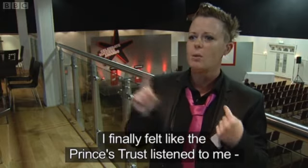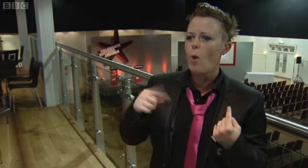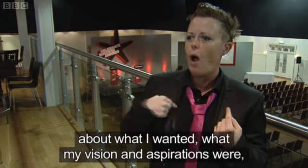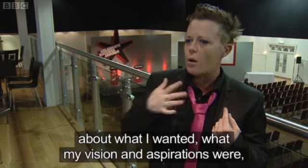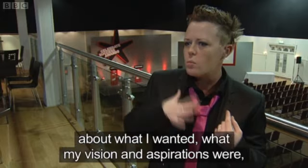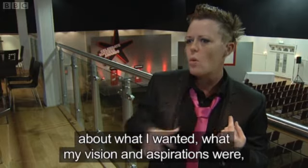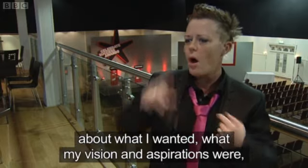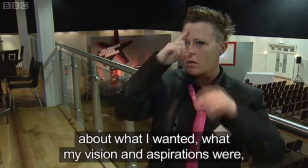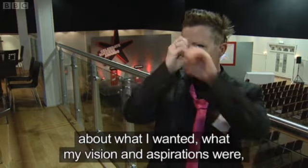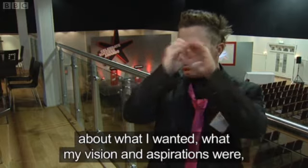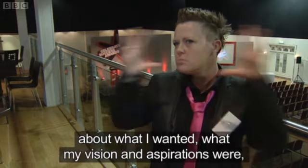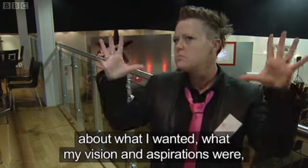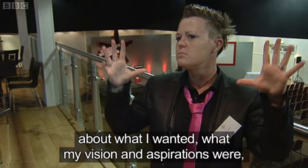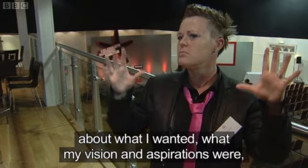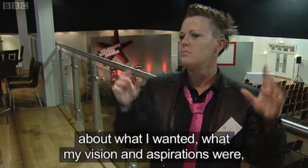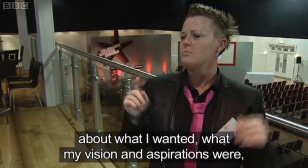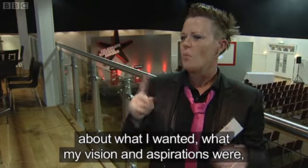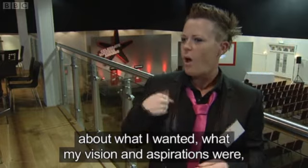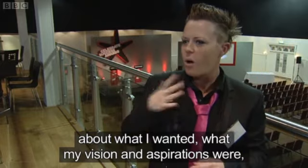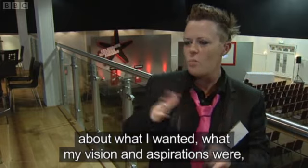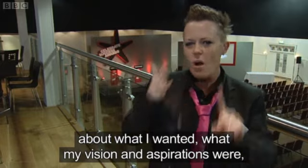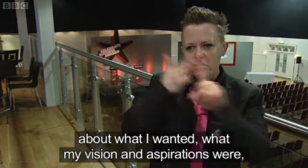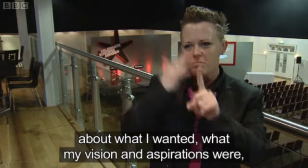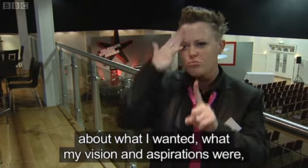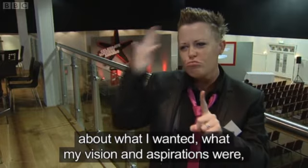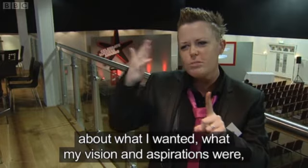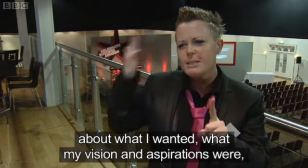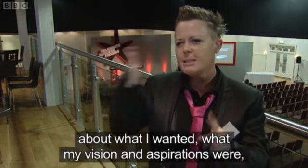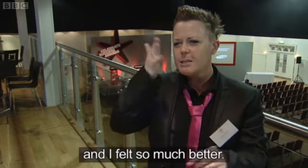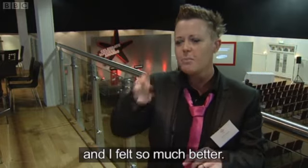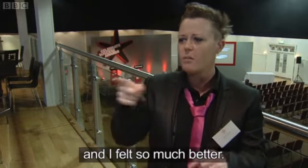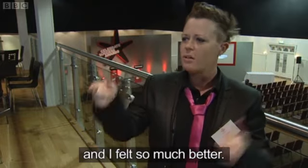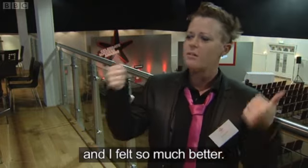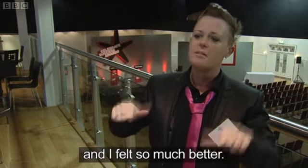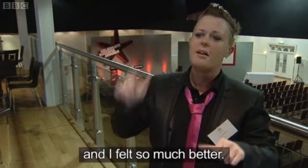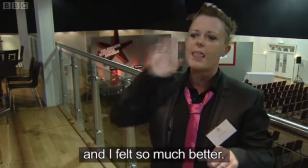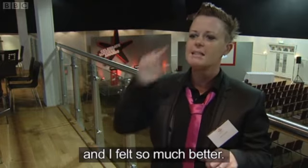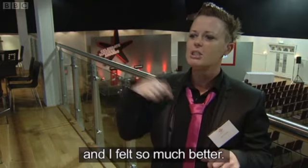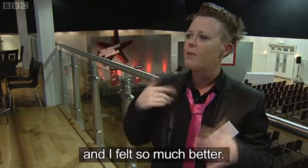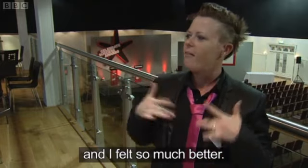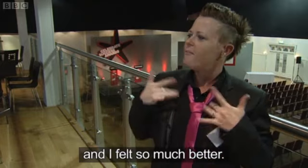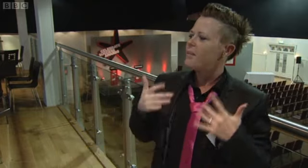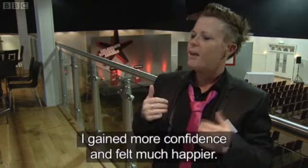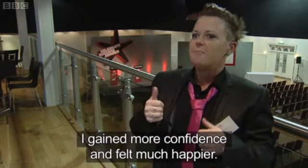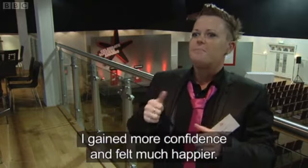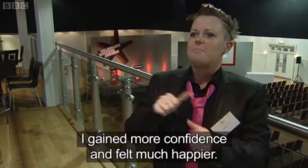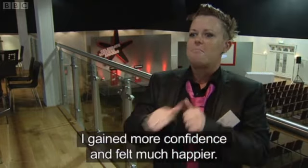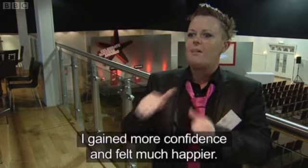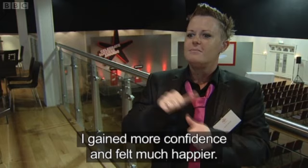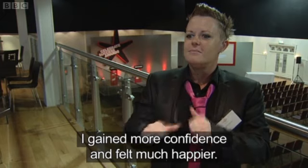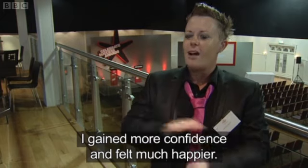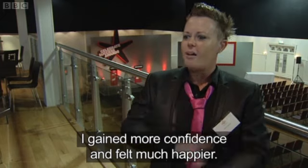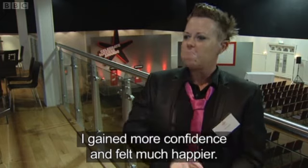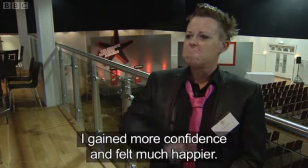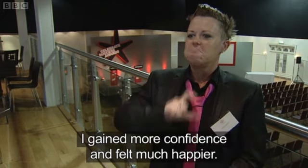about what I wanted, what my vision and aspirations were, and I felt so much better. I gained more confidence and felt